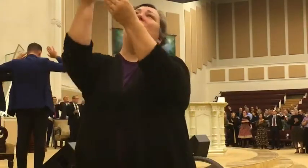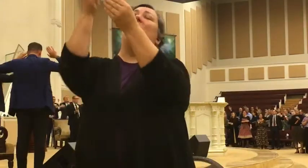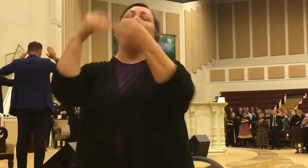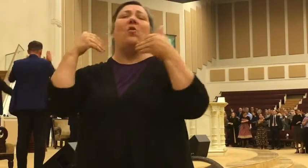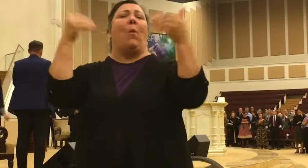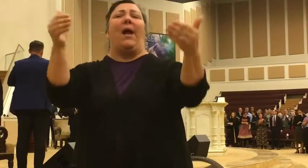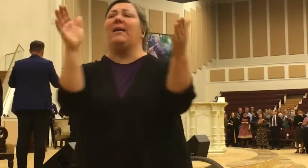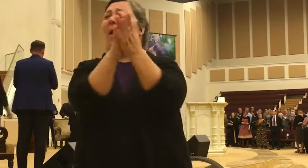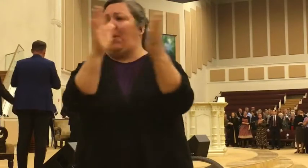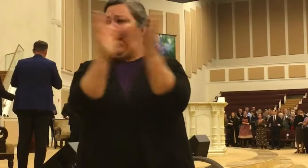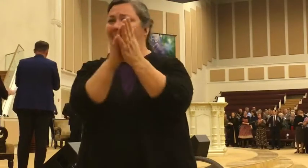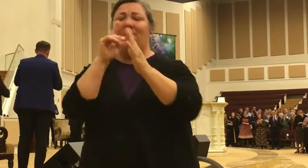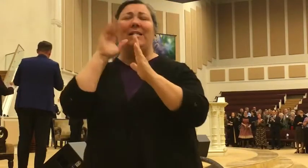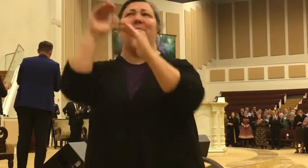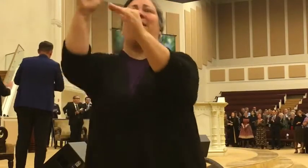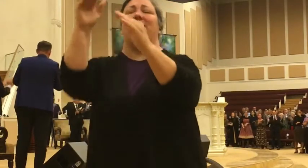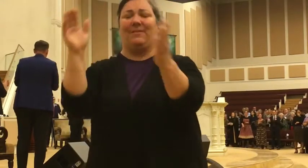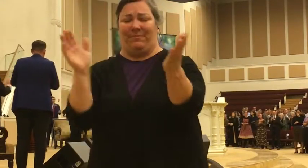with expectancy?